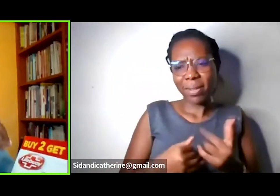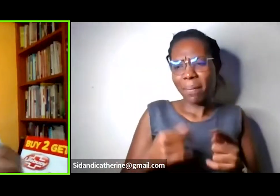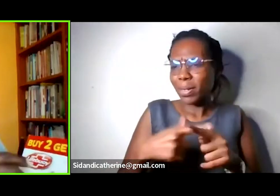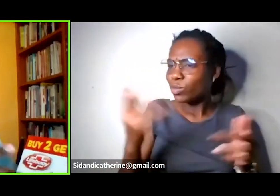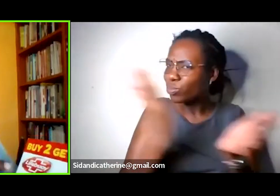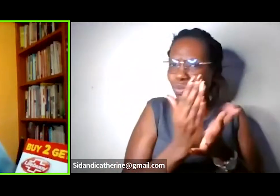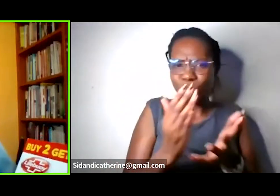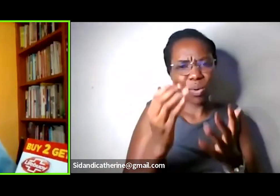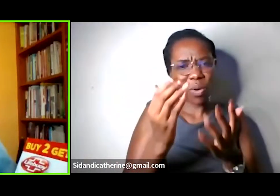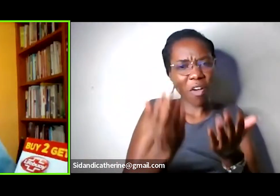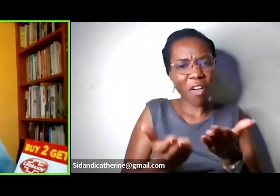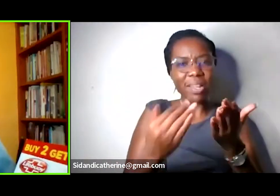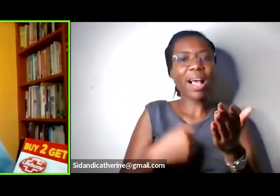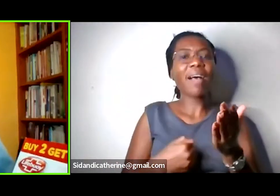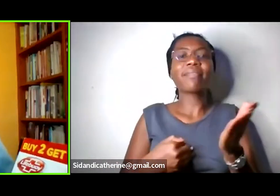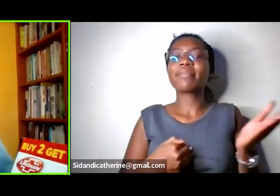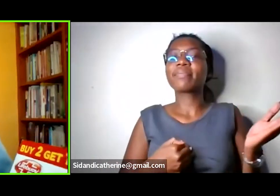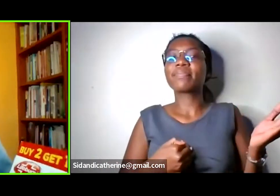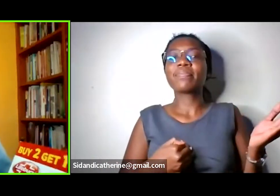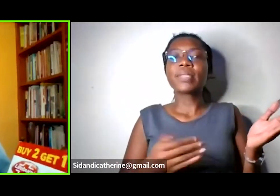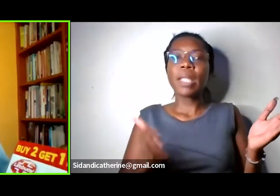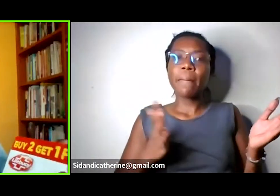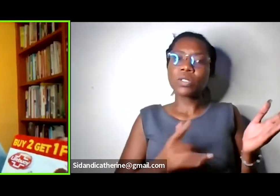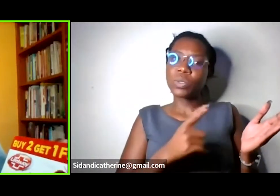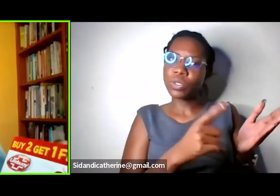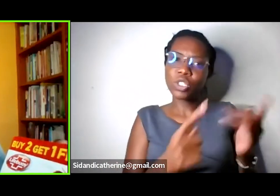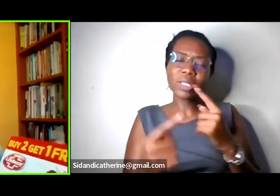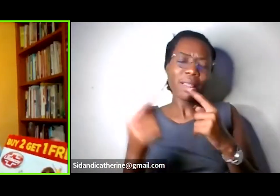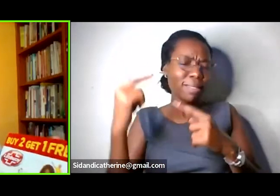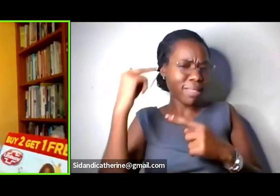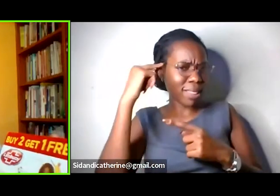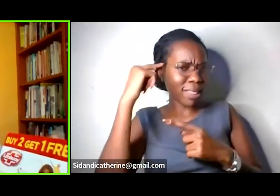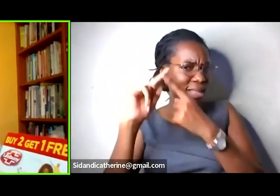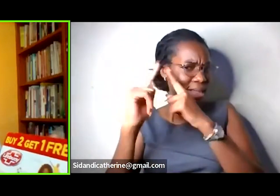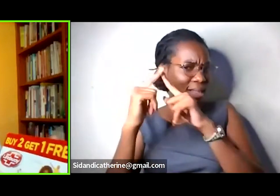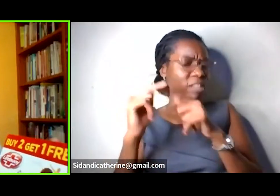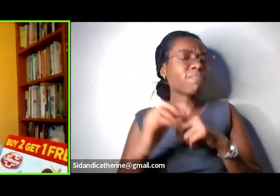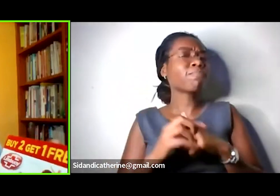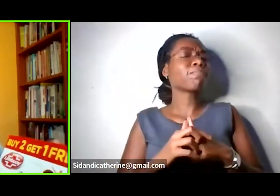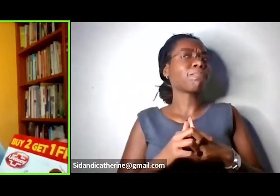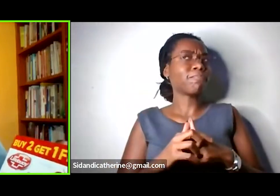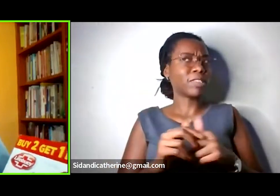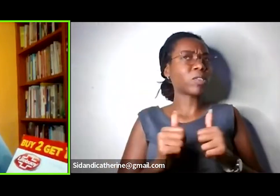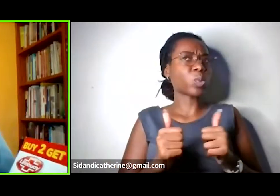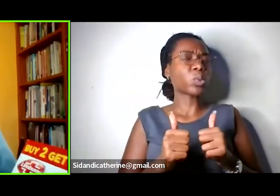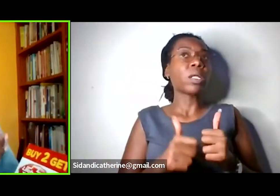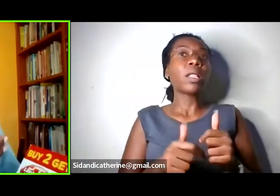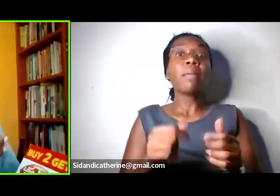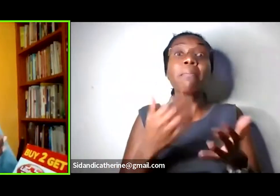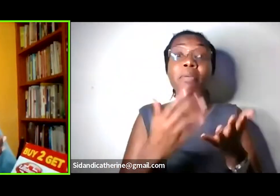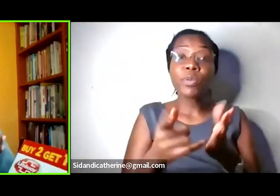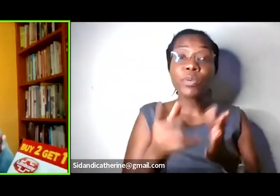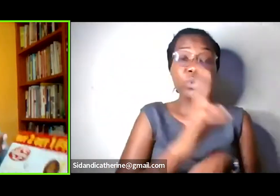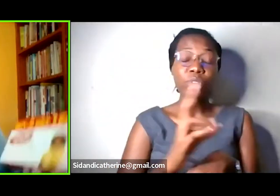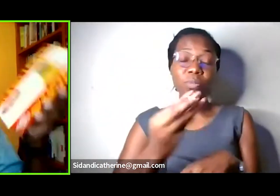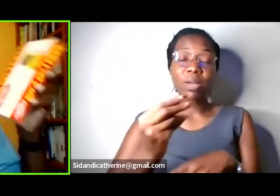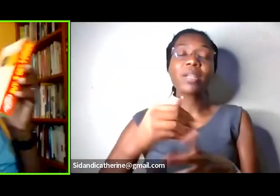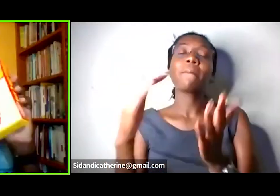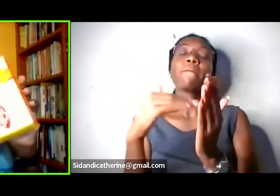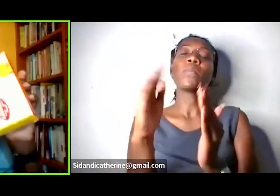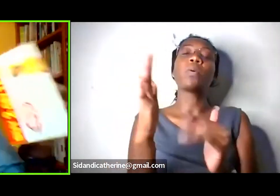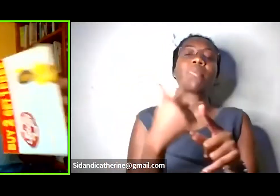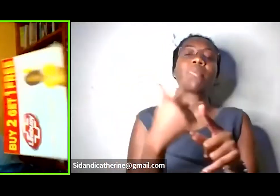this value, and all I want is this. Now, that's a true offer. A true offer always has